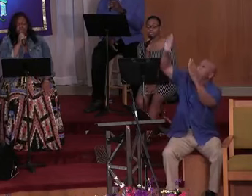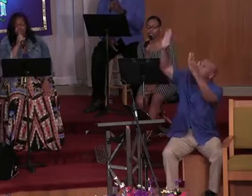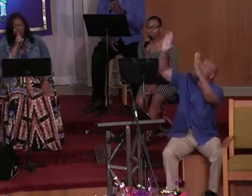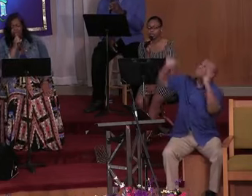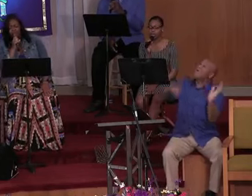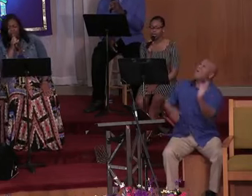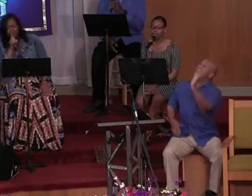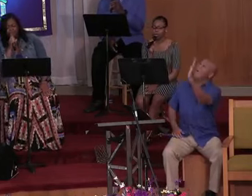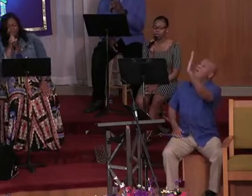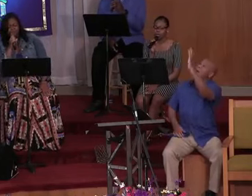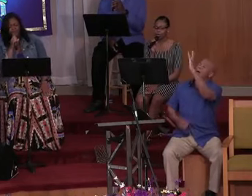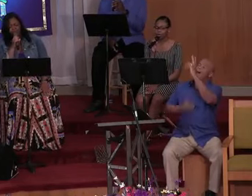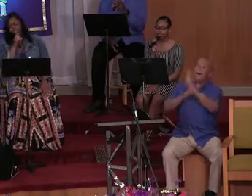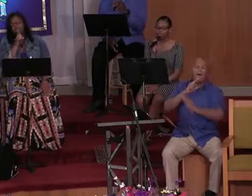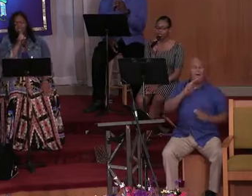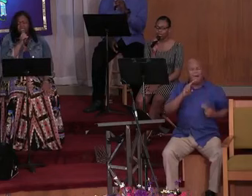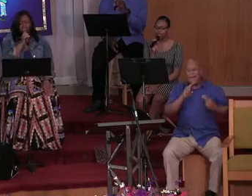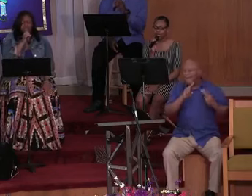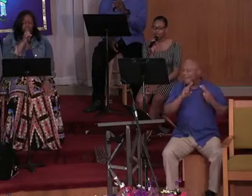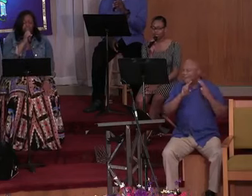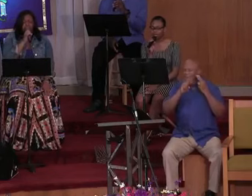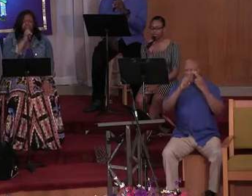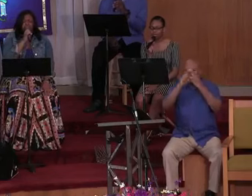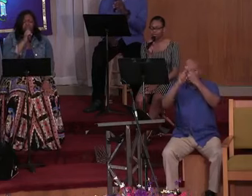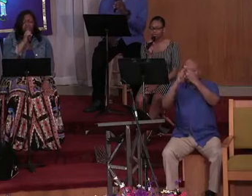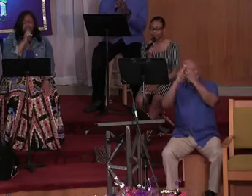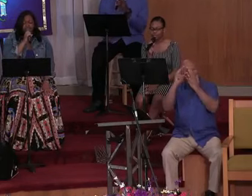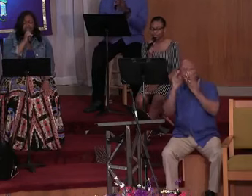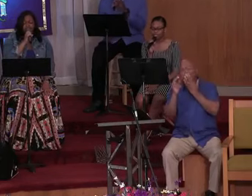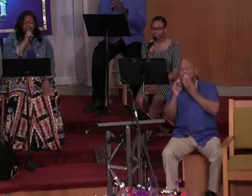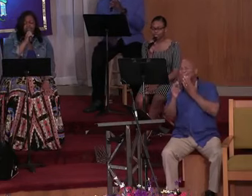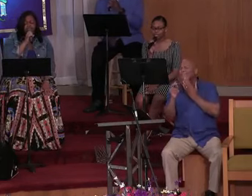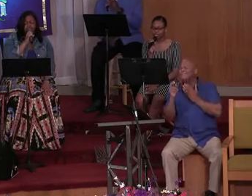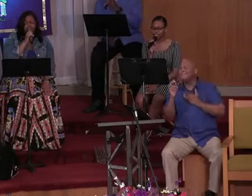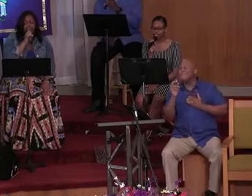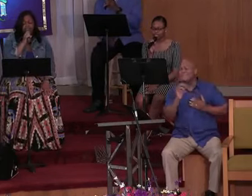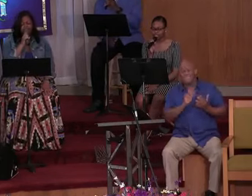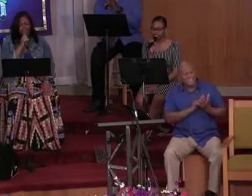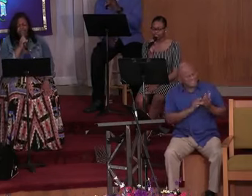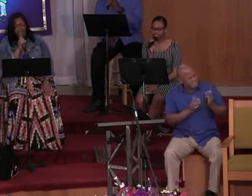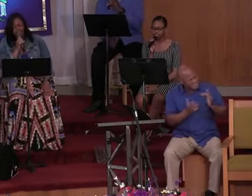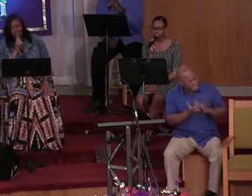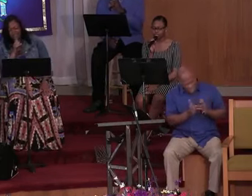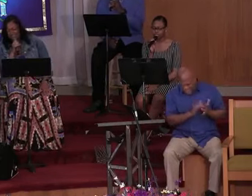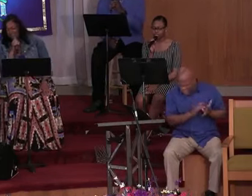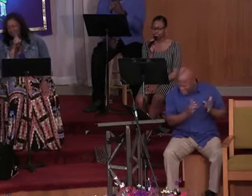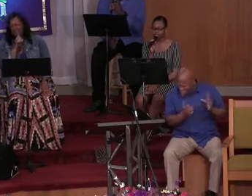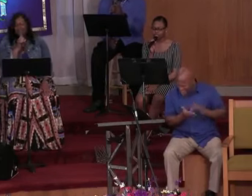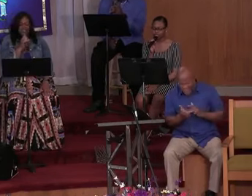bless your name. Sweet Jesus.